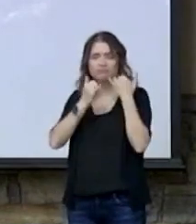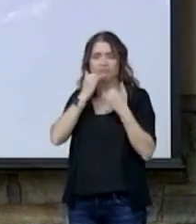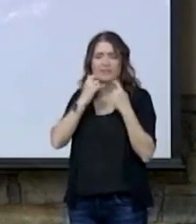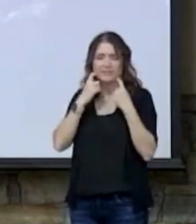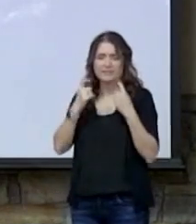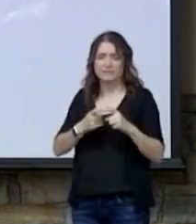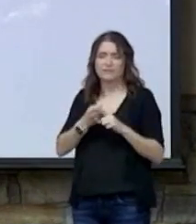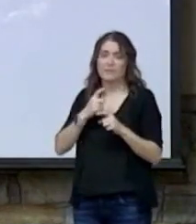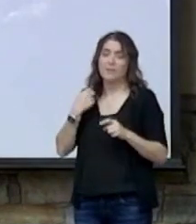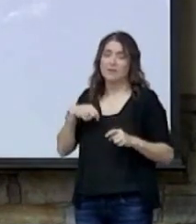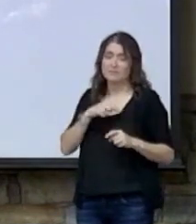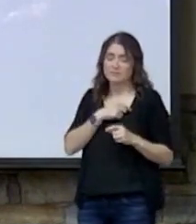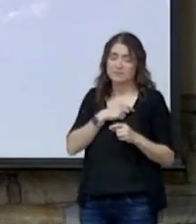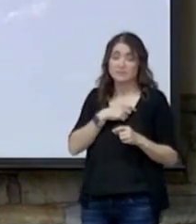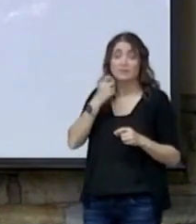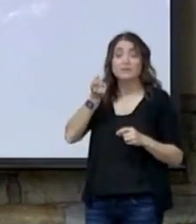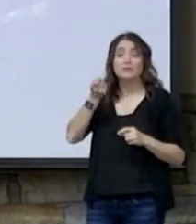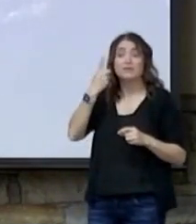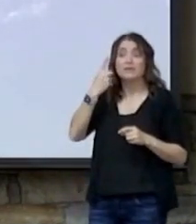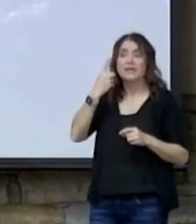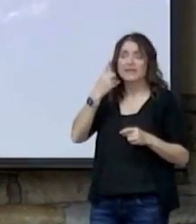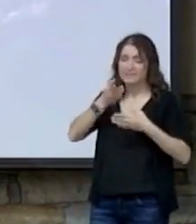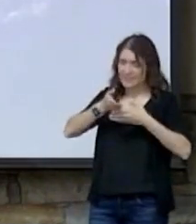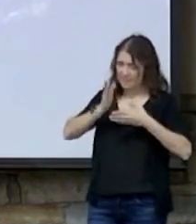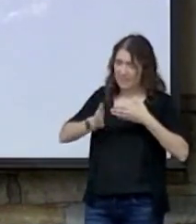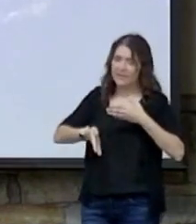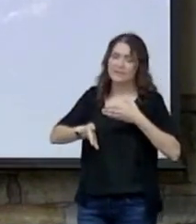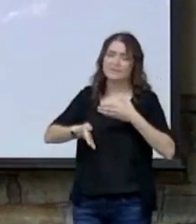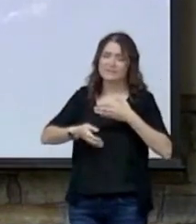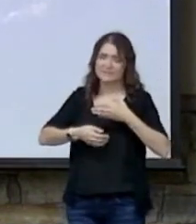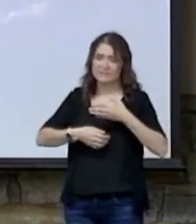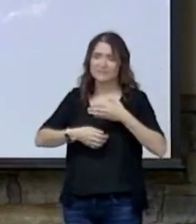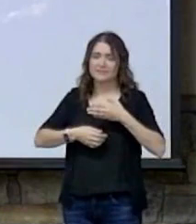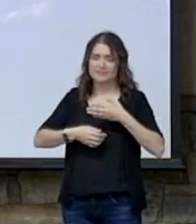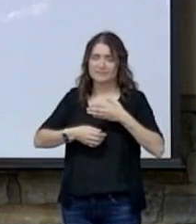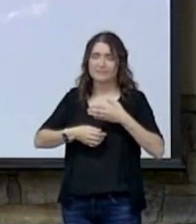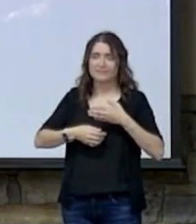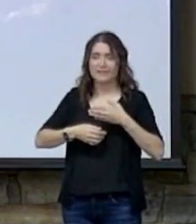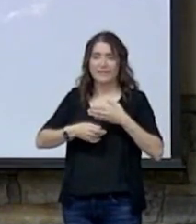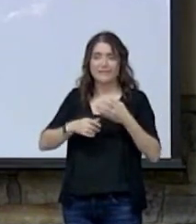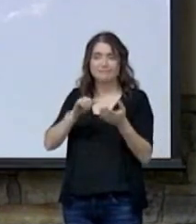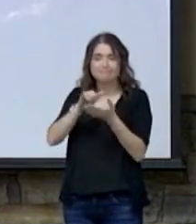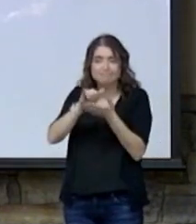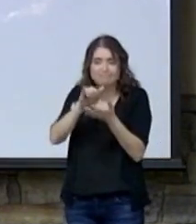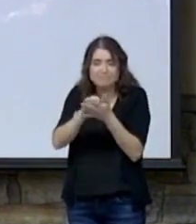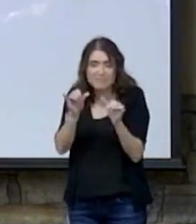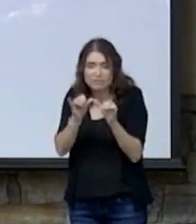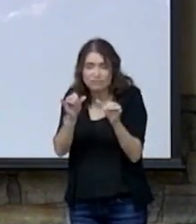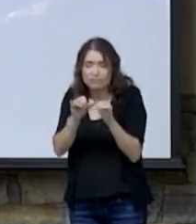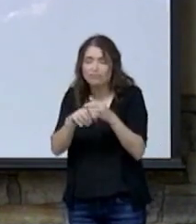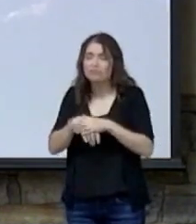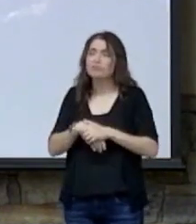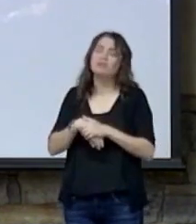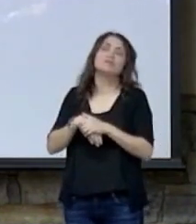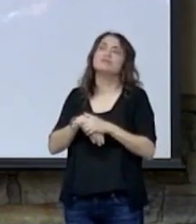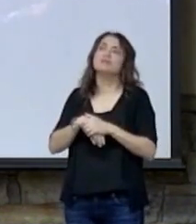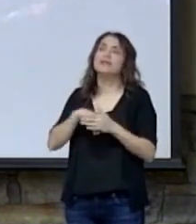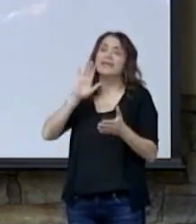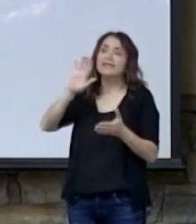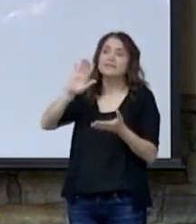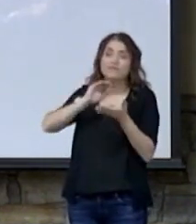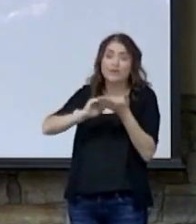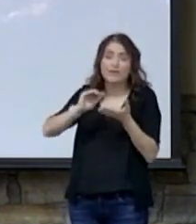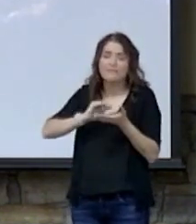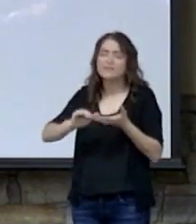from us. You see, it's complete. It's far-reaching. God's forgiveness is effective